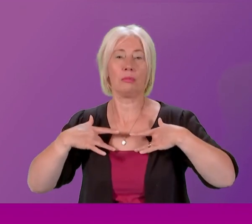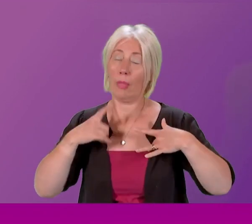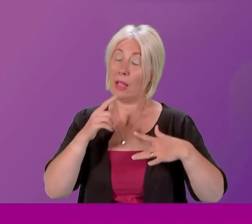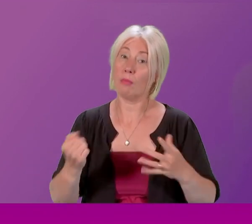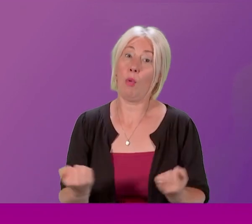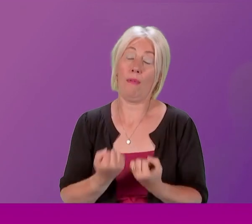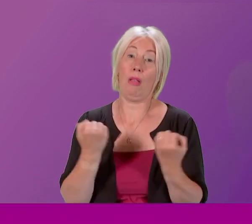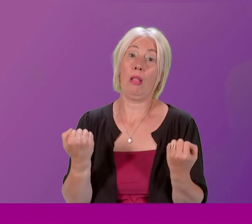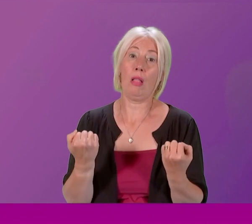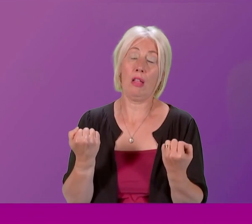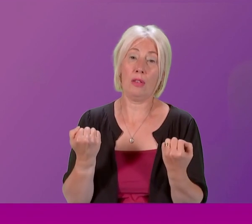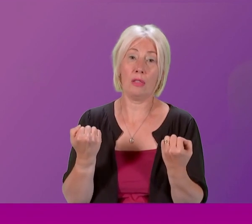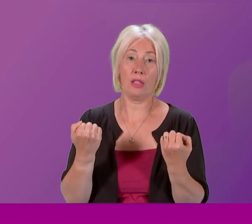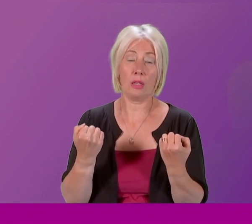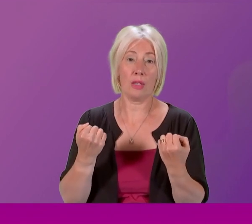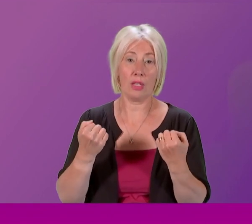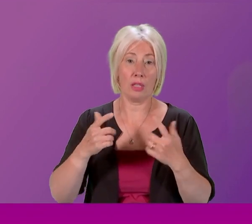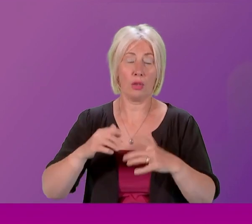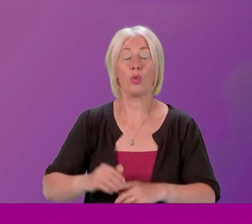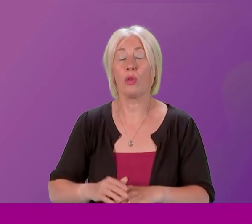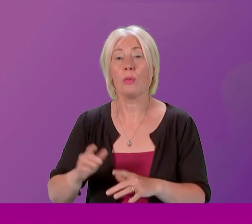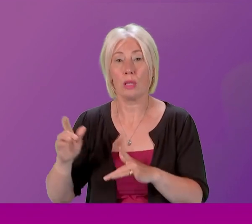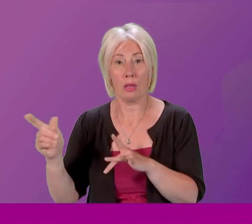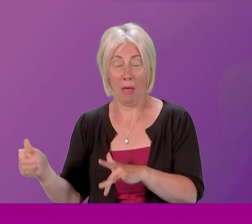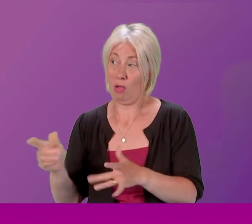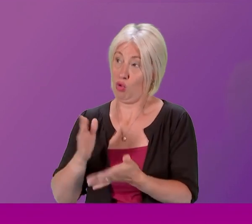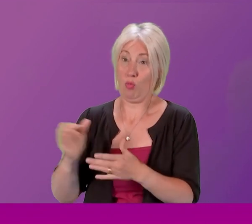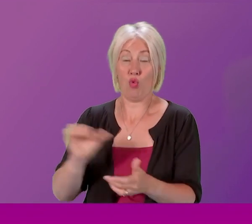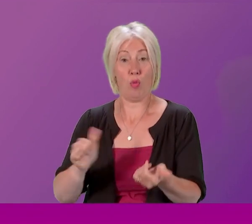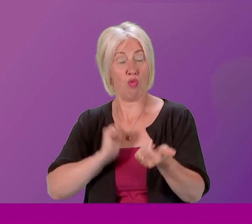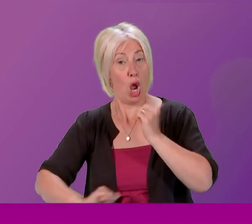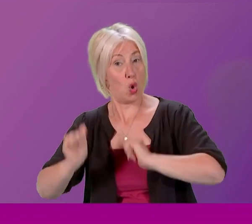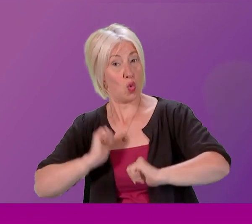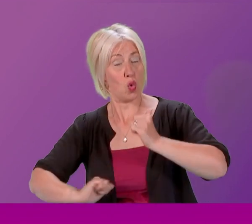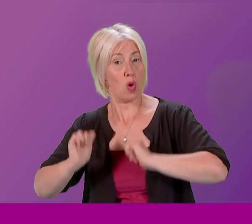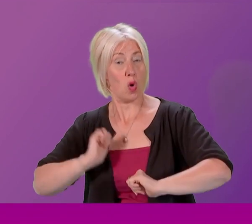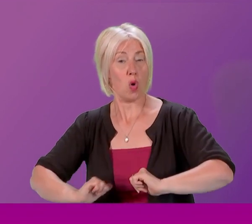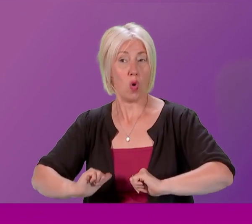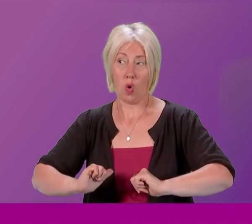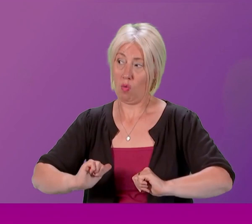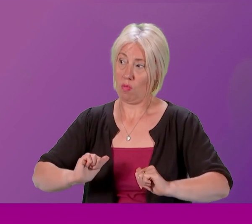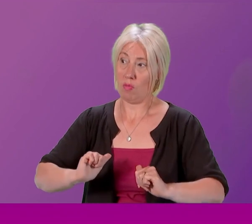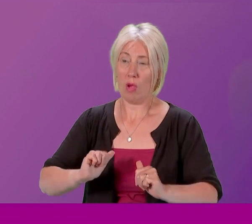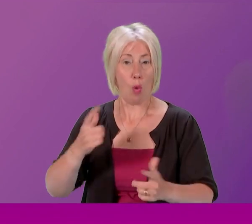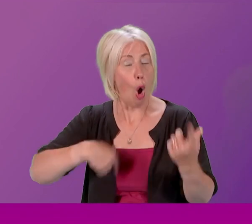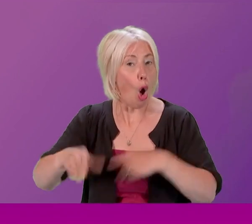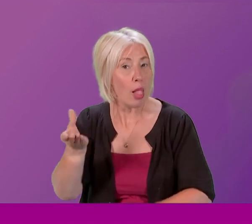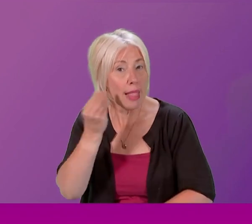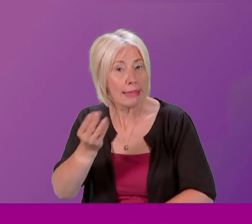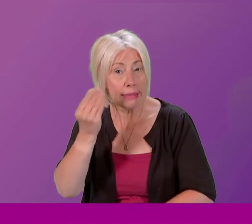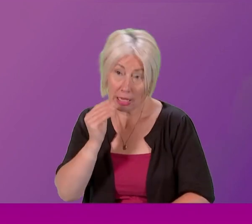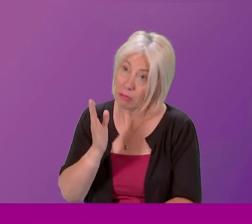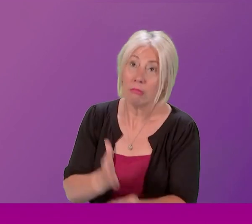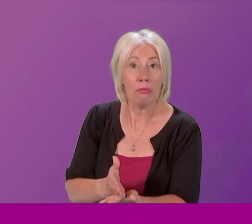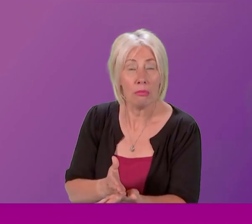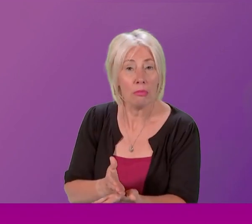powerful. That is something that you should feel really, you know, proud of, very positive of, and we're all listening, you know, we really